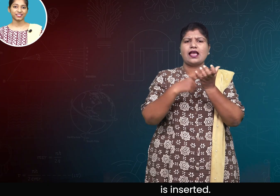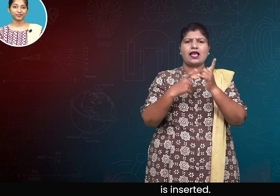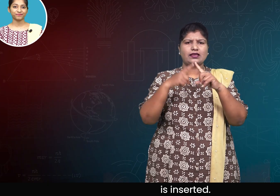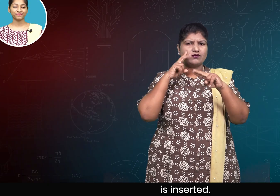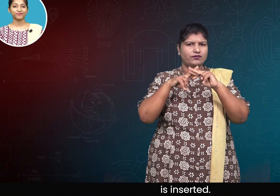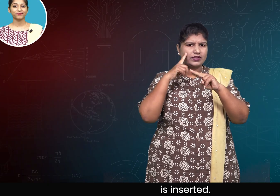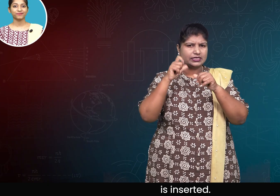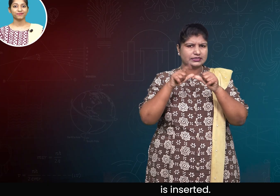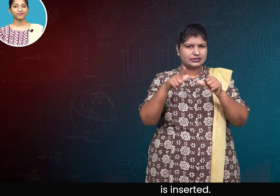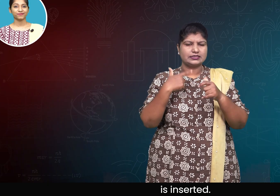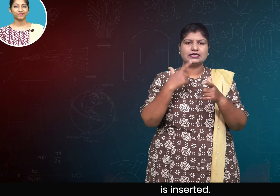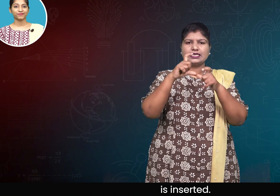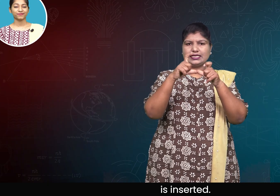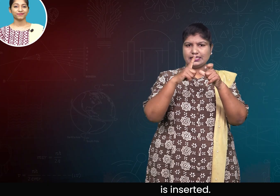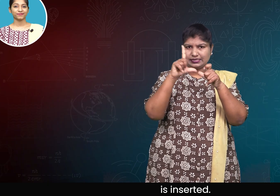inserted.